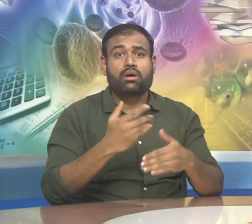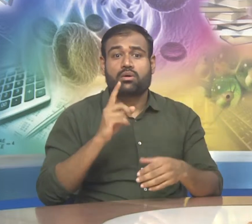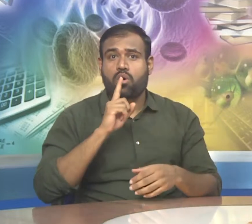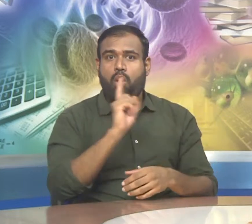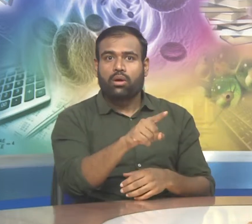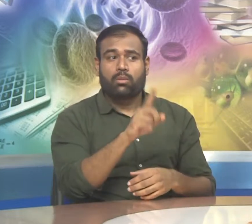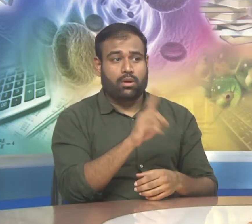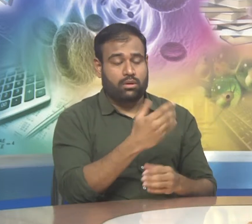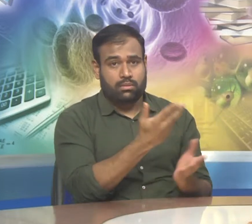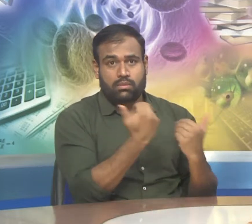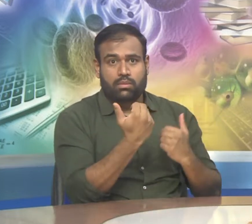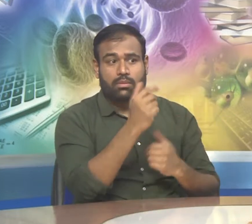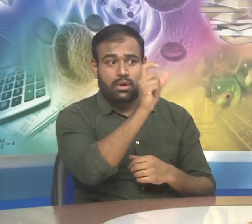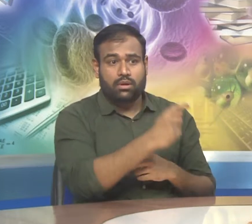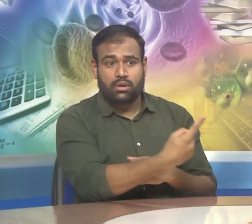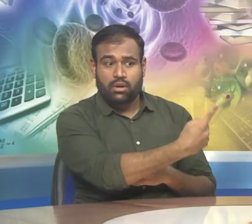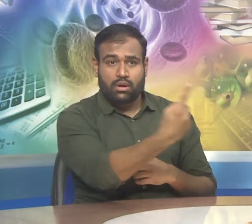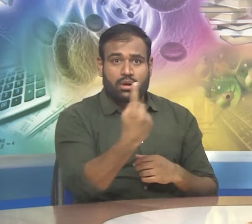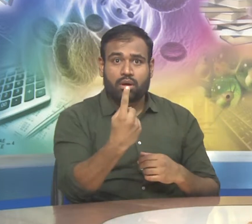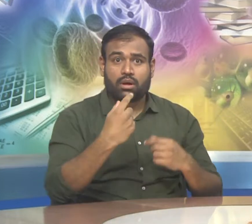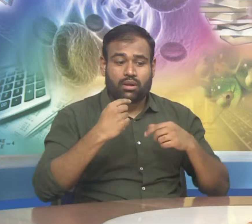authorities and private individuals.